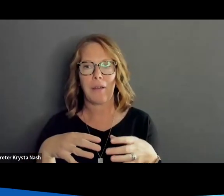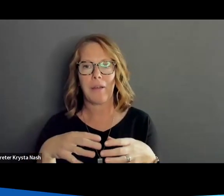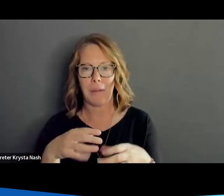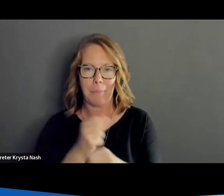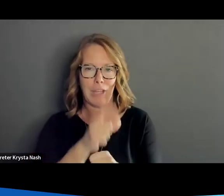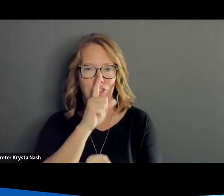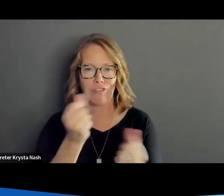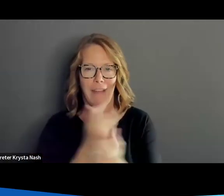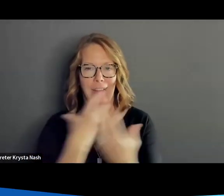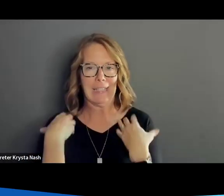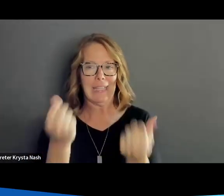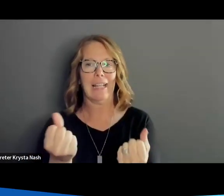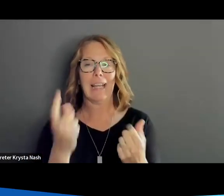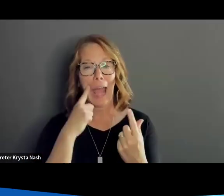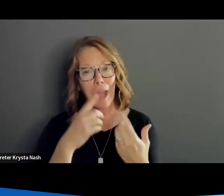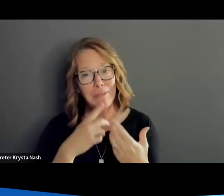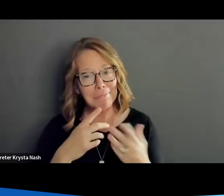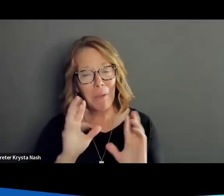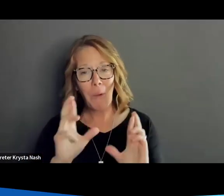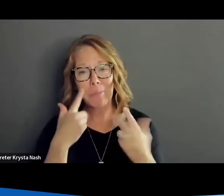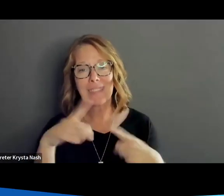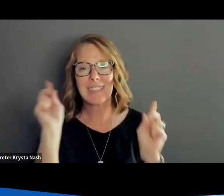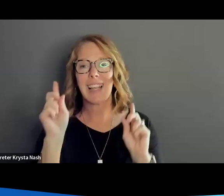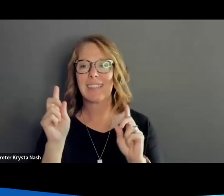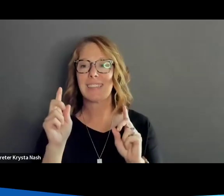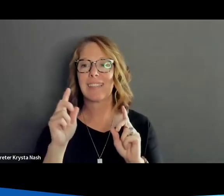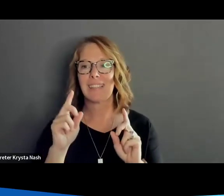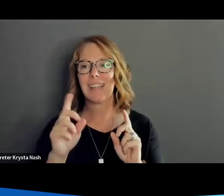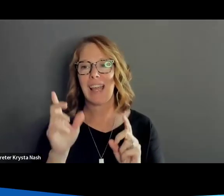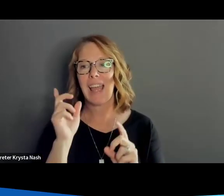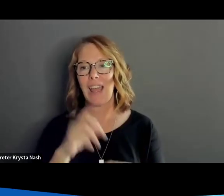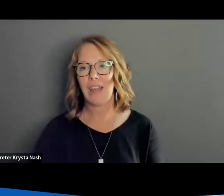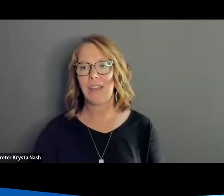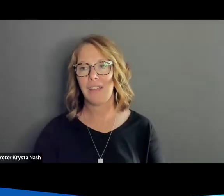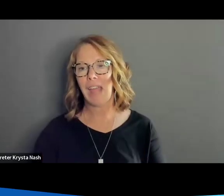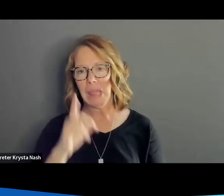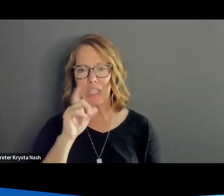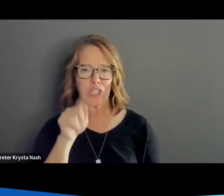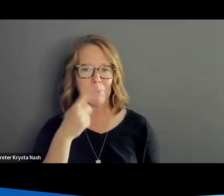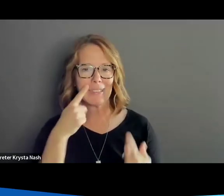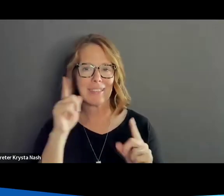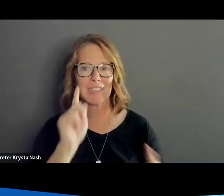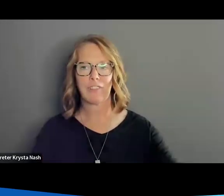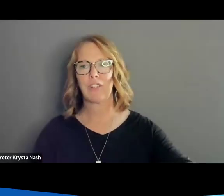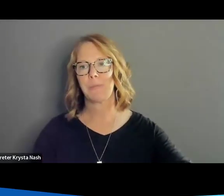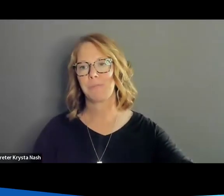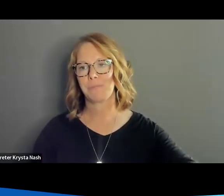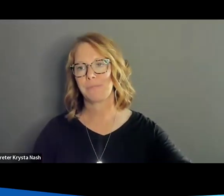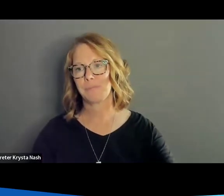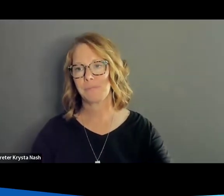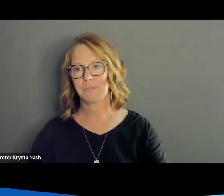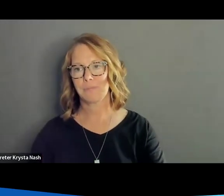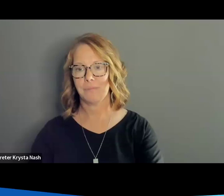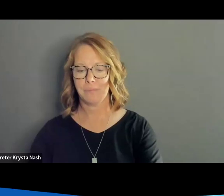in your shoe. So I wish you much success on that because I think that will be successful for you. And